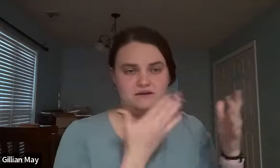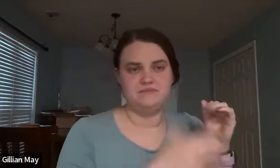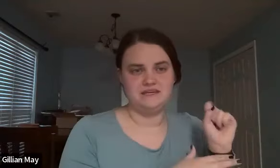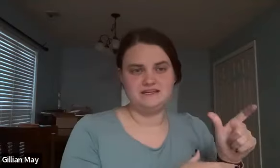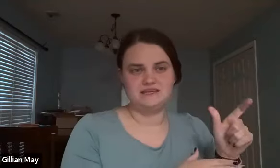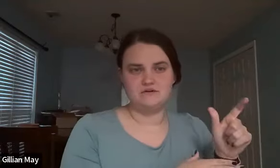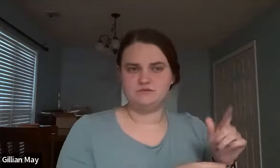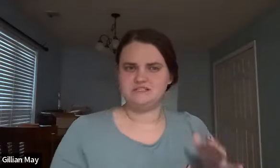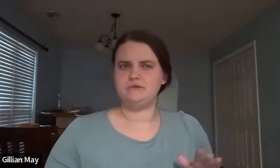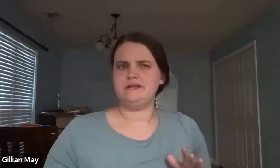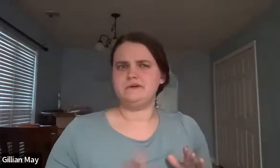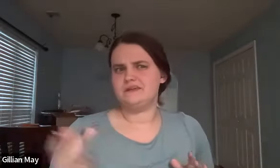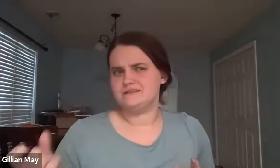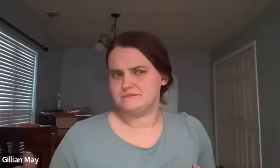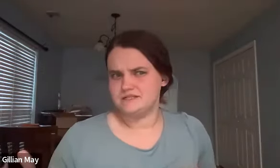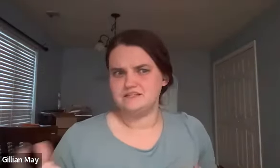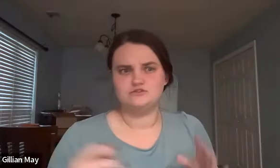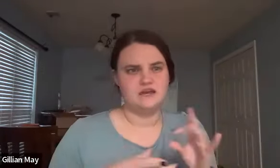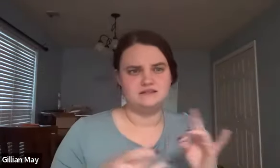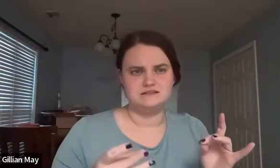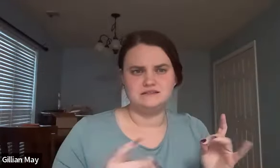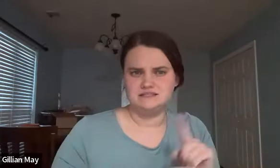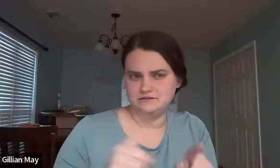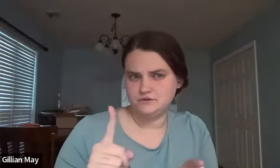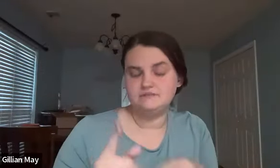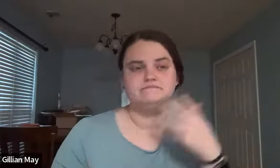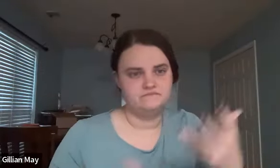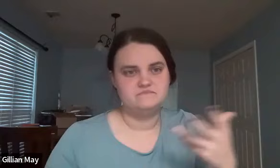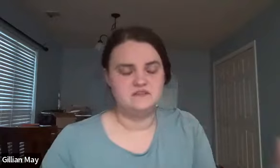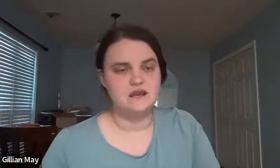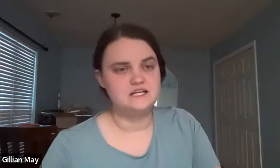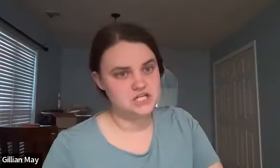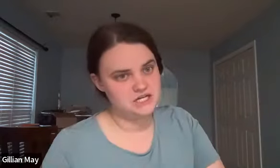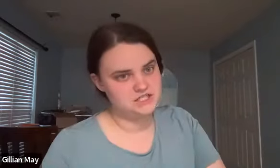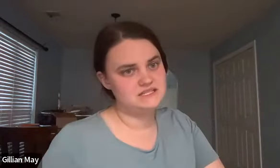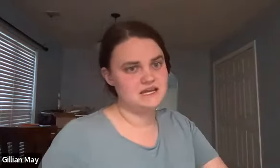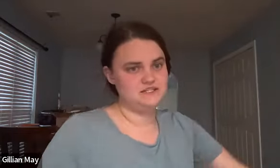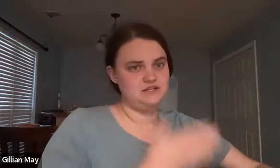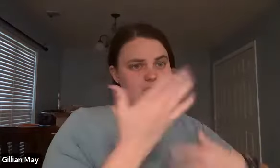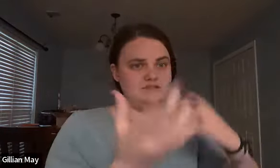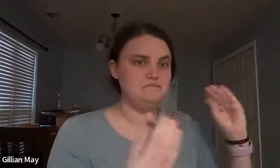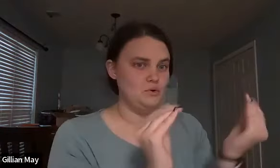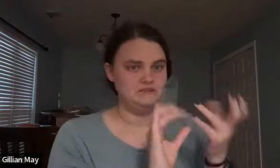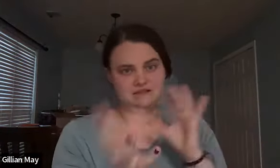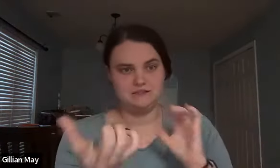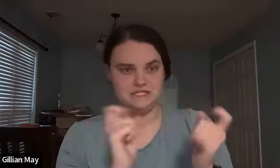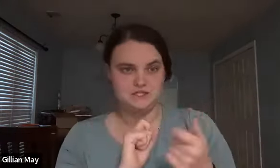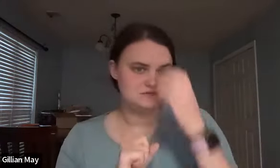can be in ASL is where it's like, well, wait a minute, that doesn't make sense, or that's different. It kind of changes as it grows and molds and continues.